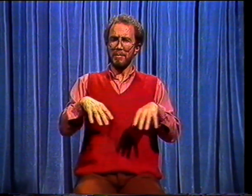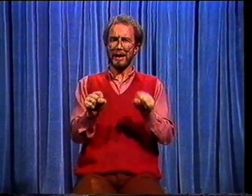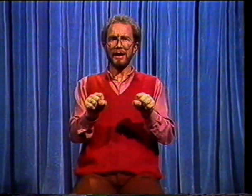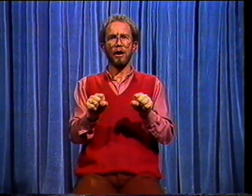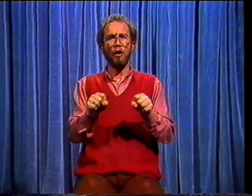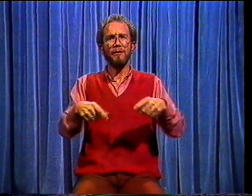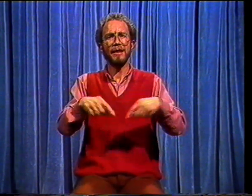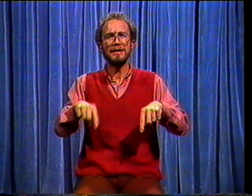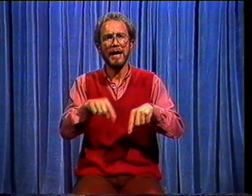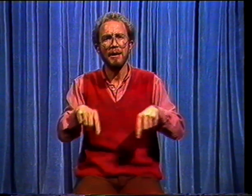At the beginning of the tape,